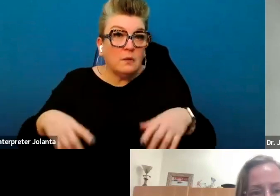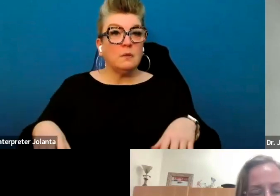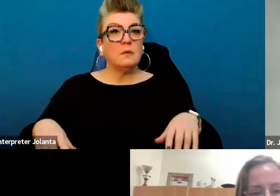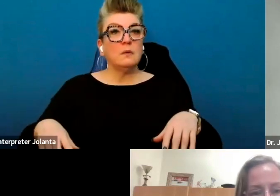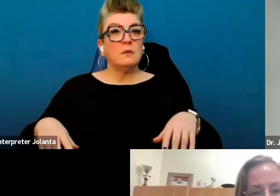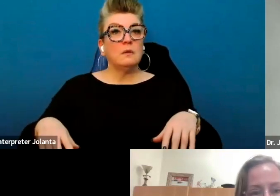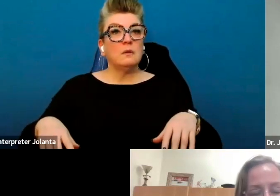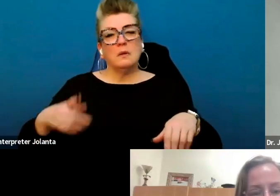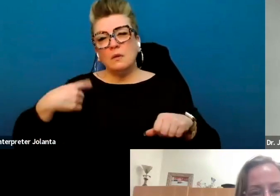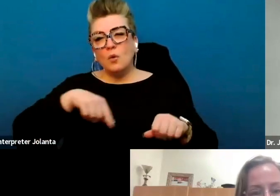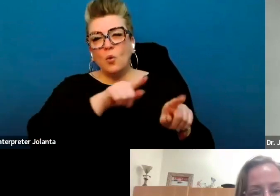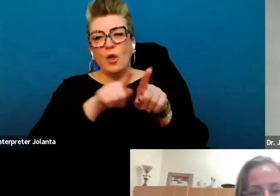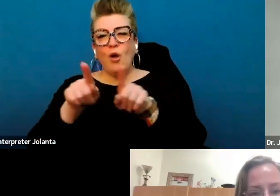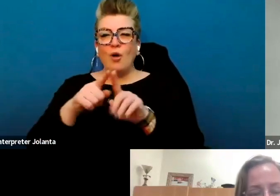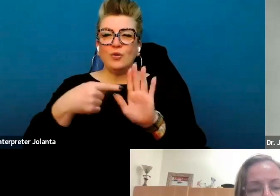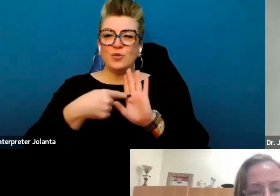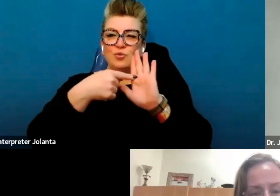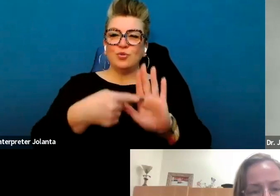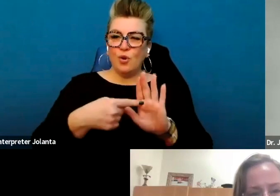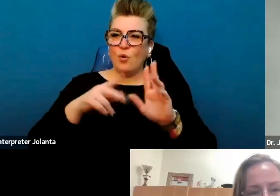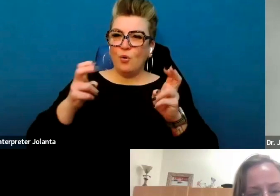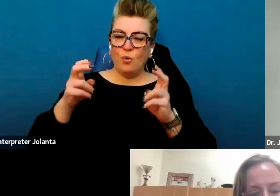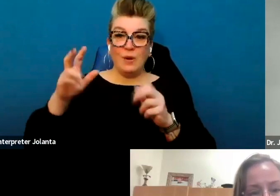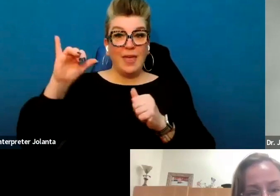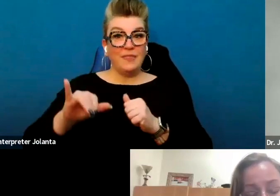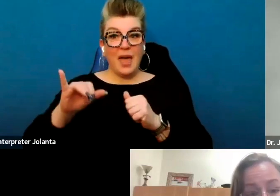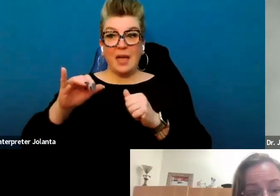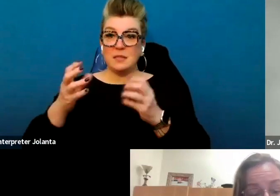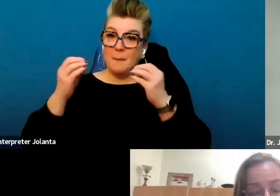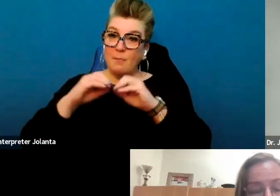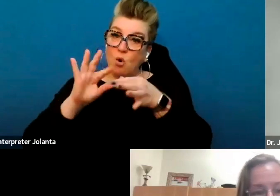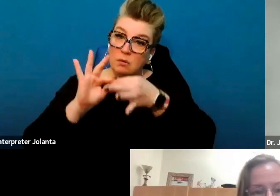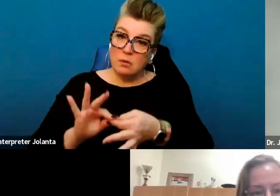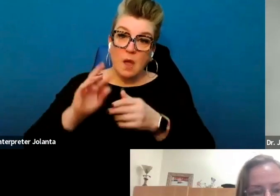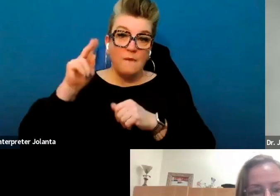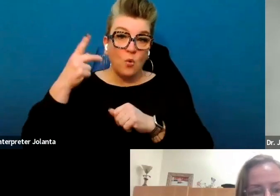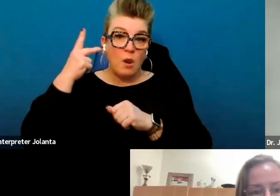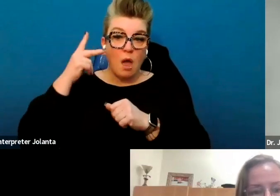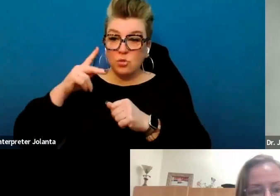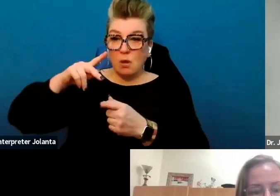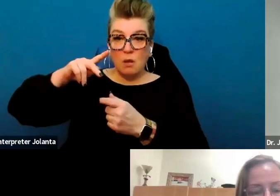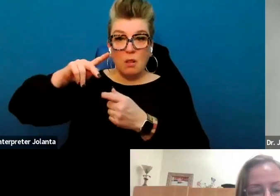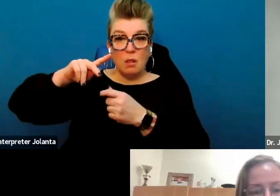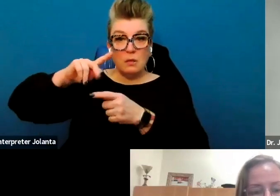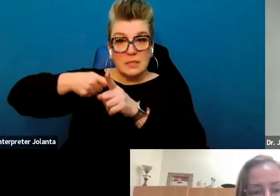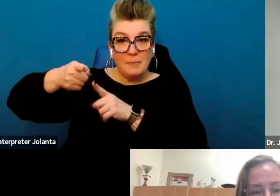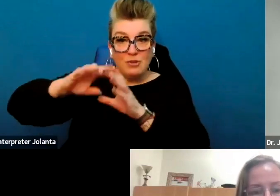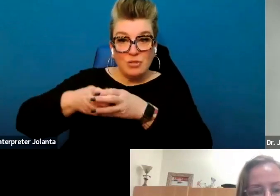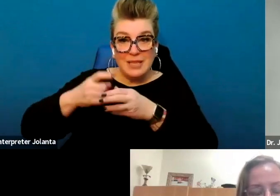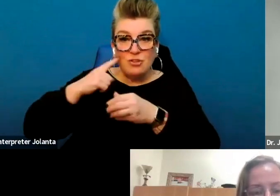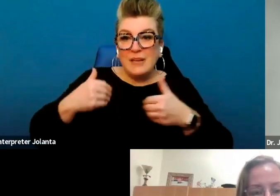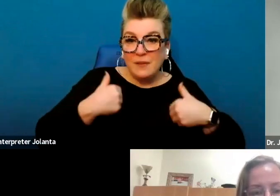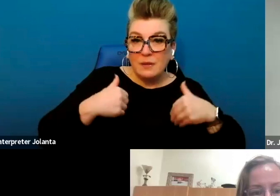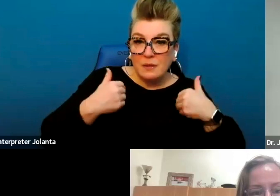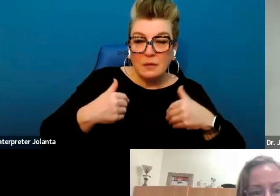And we showed like, yeah, early shared reading was related more to like phonological specialization, whereas later shared reading